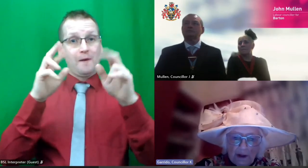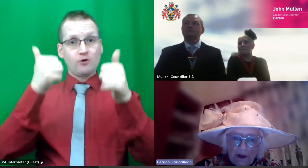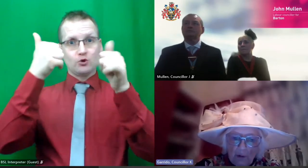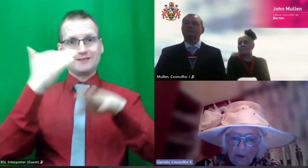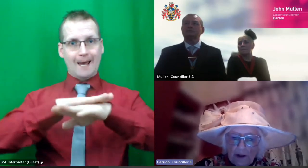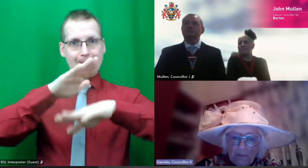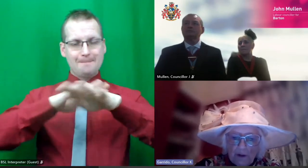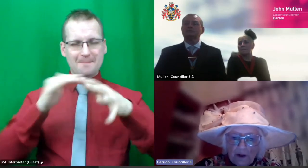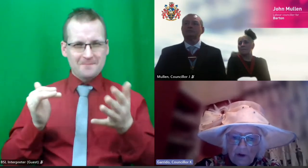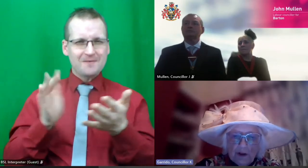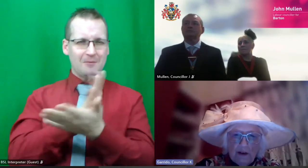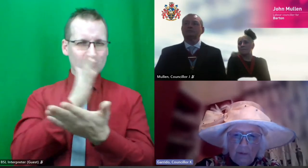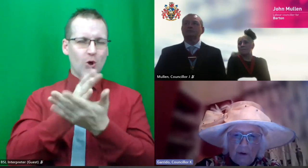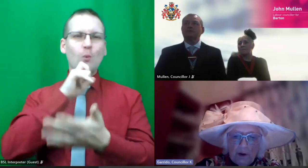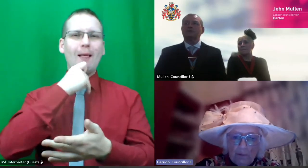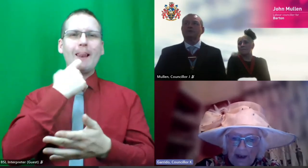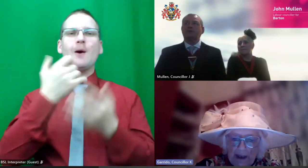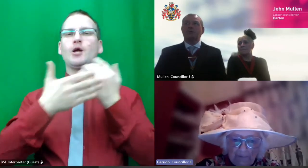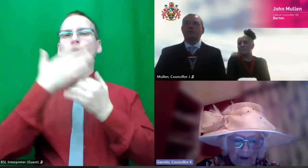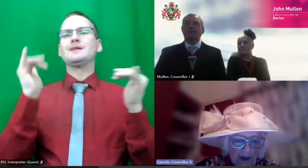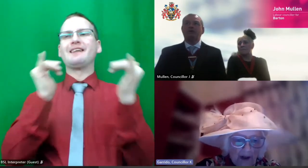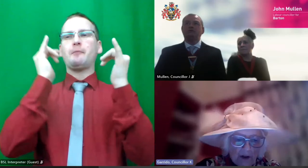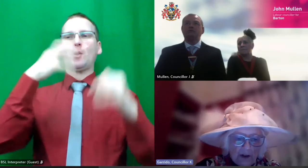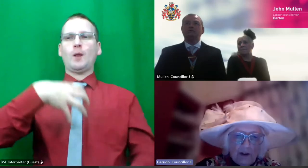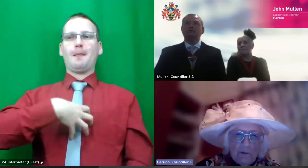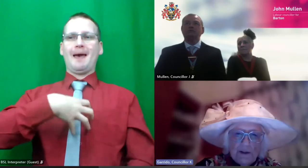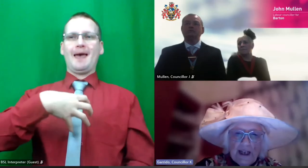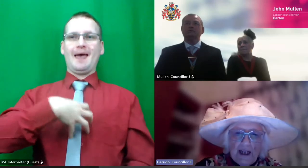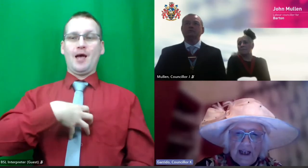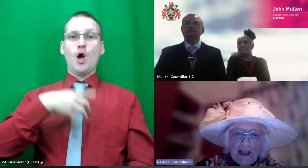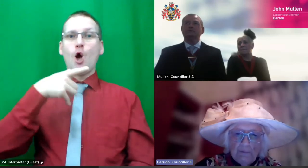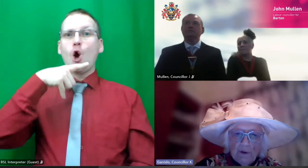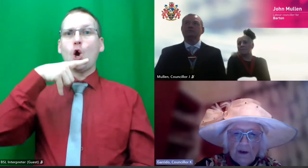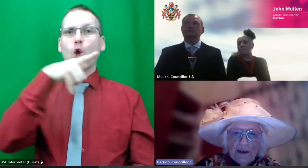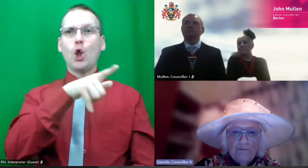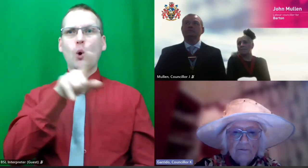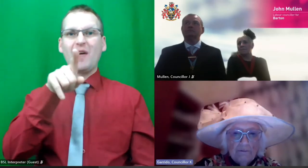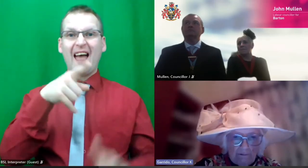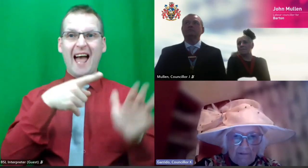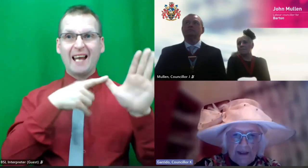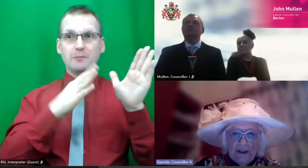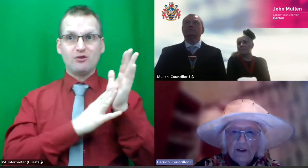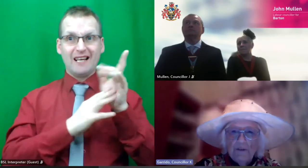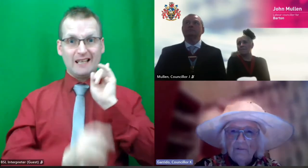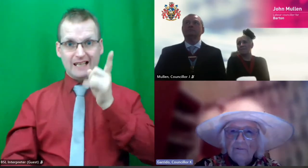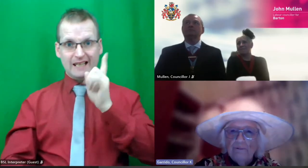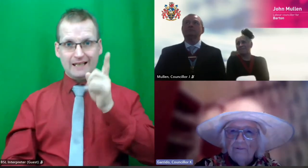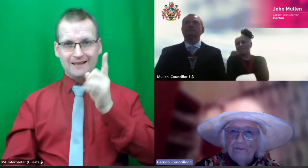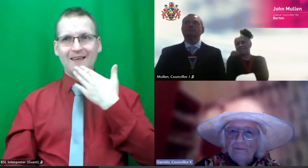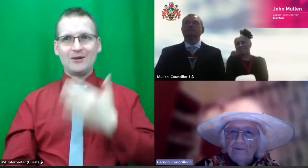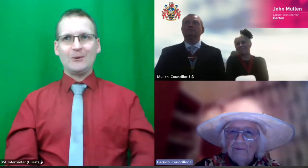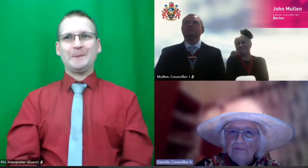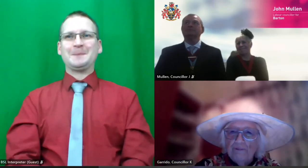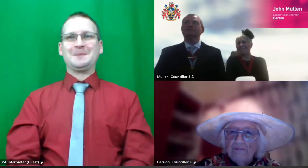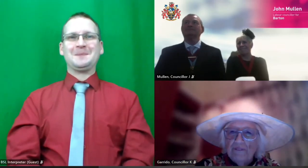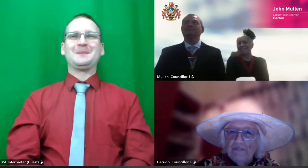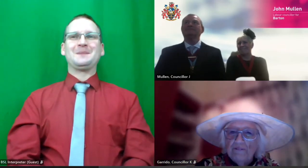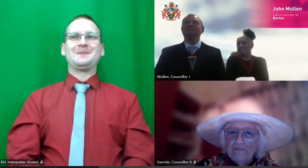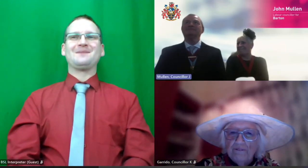you will, working with the new Ceremonial Mayor. Good luck with that, Anne-Marie. Thank you.